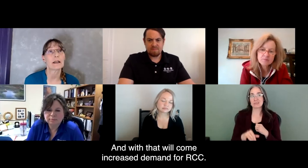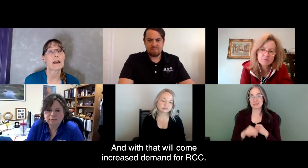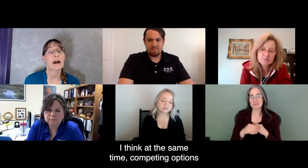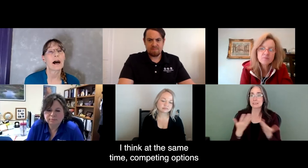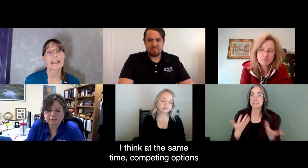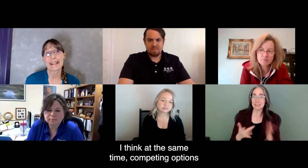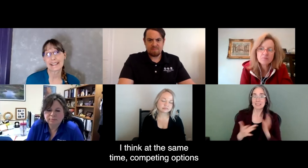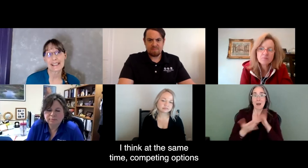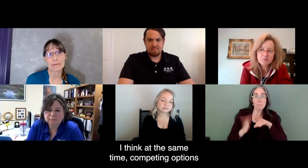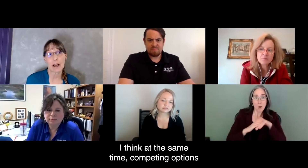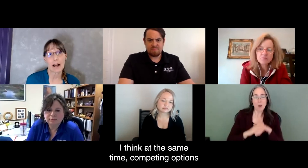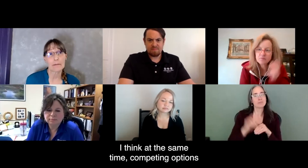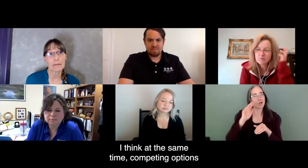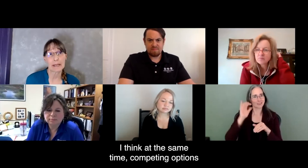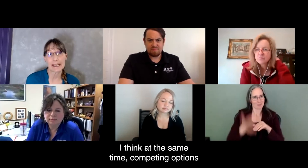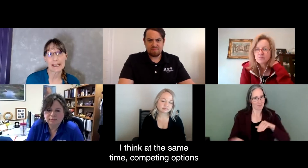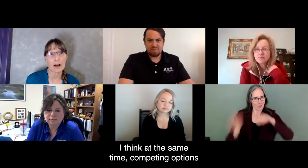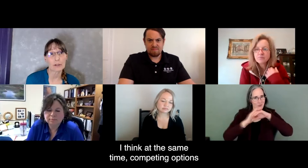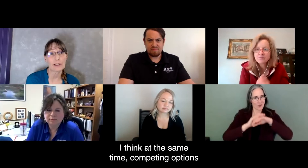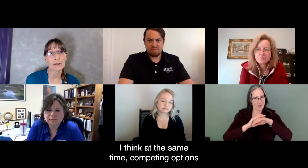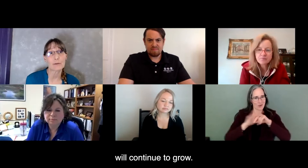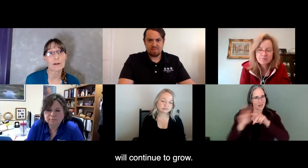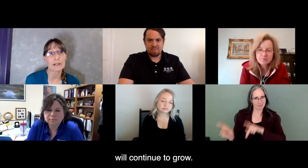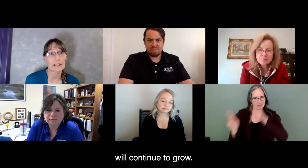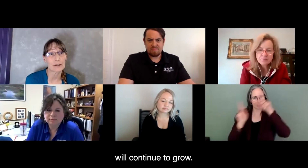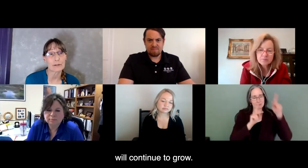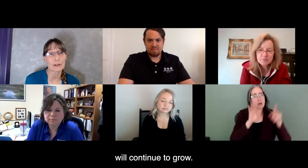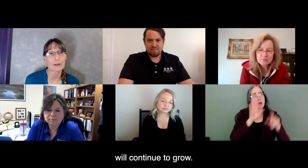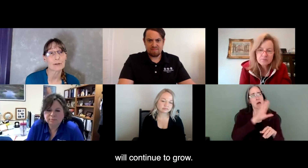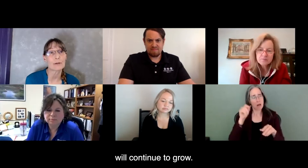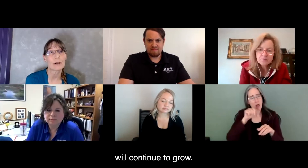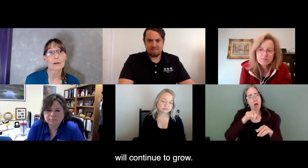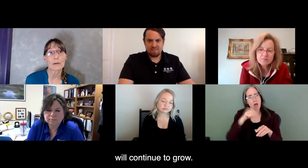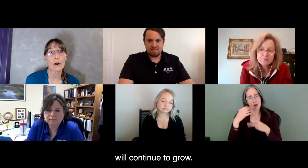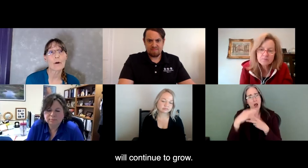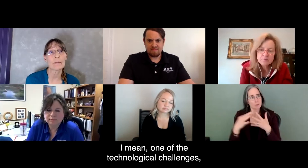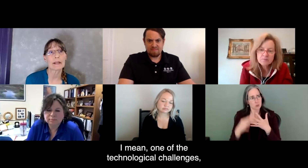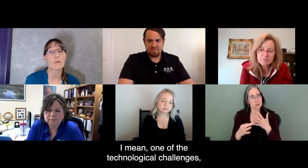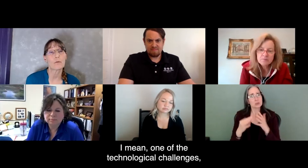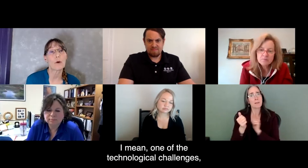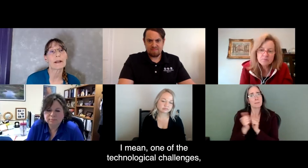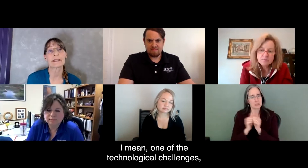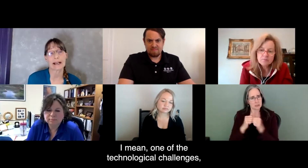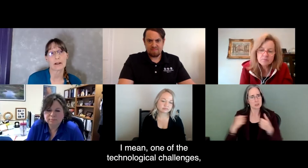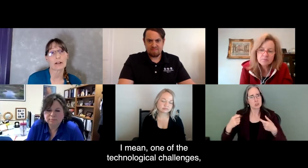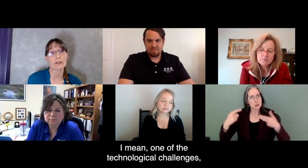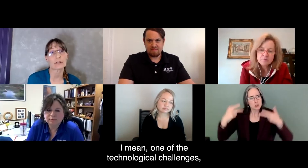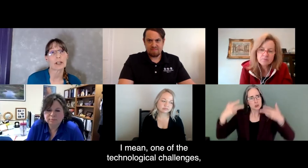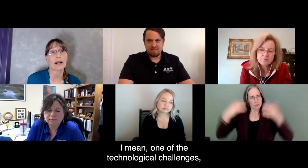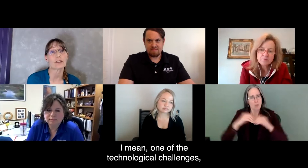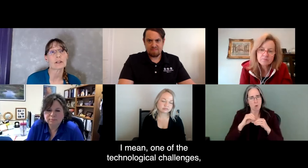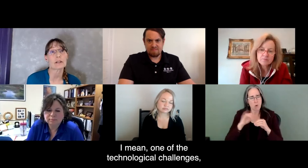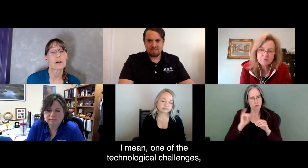RCC. I think at the same time, competing options will continue to grow. I mean, one of the